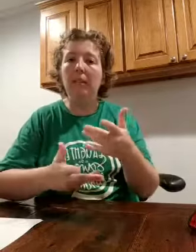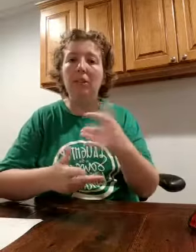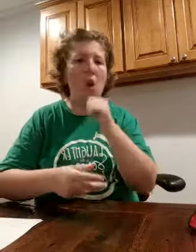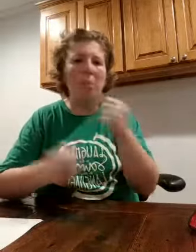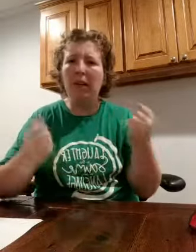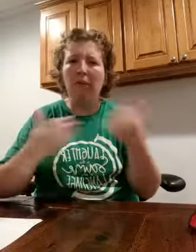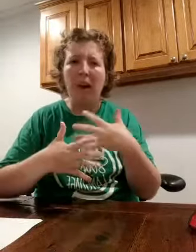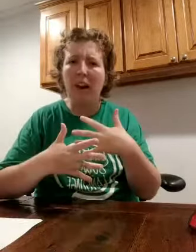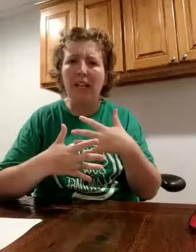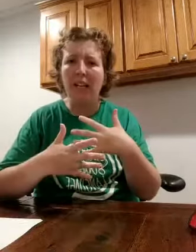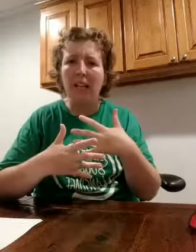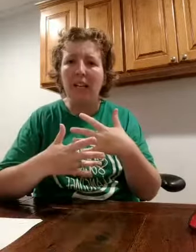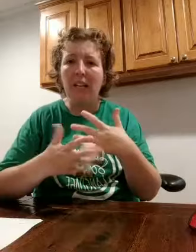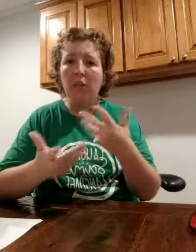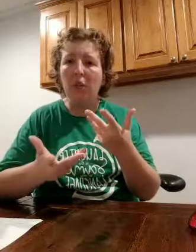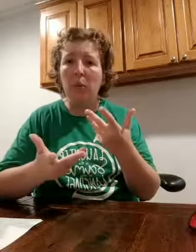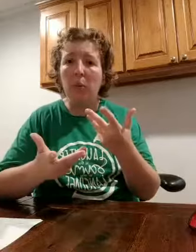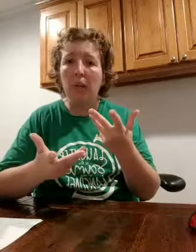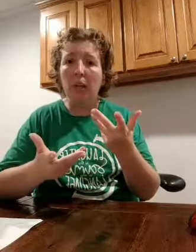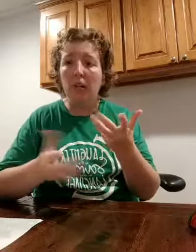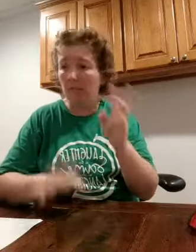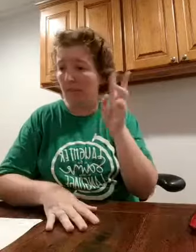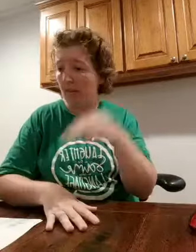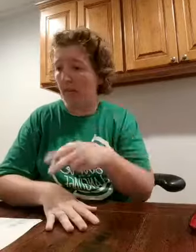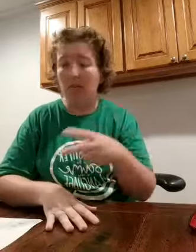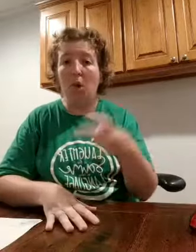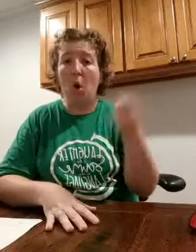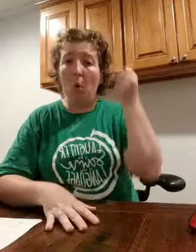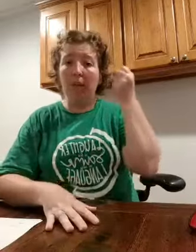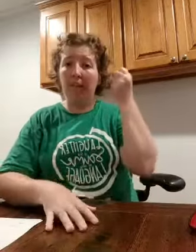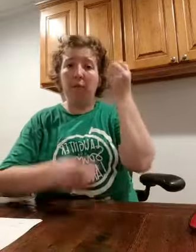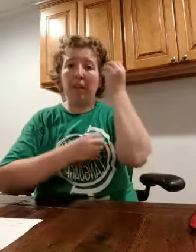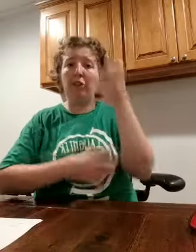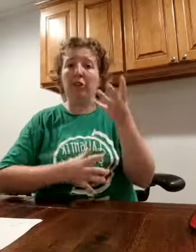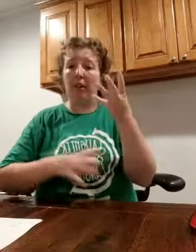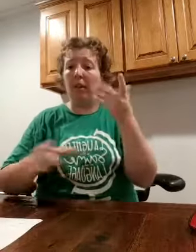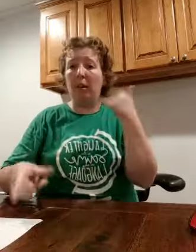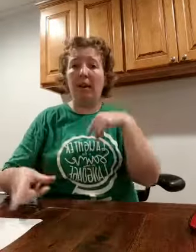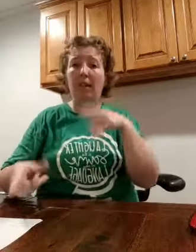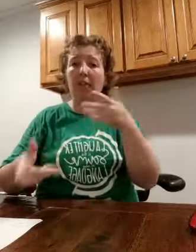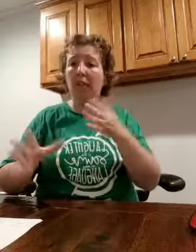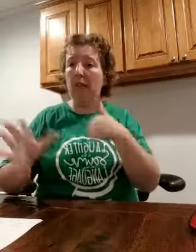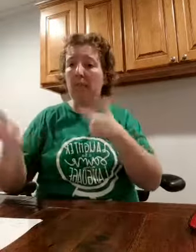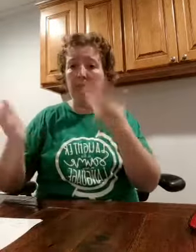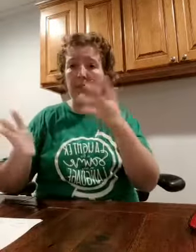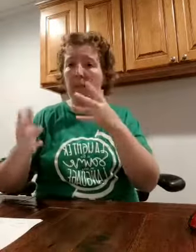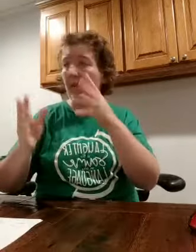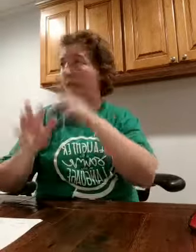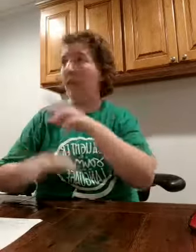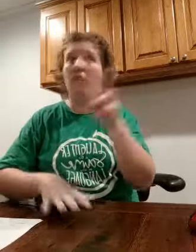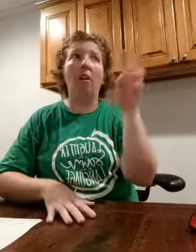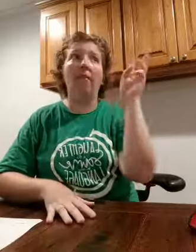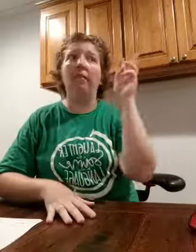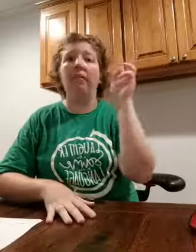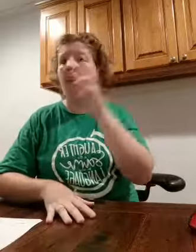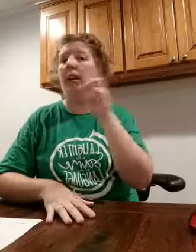don't be afraid to hold the information and let them look off, and then